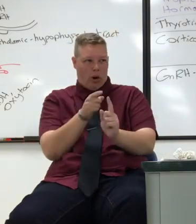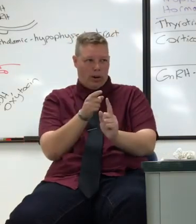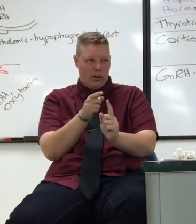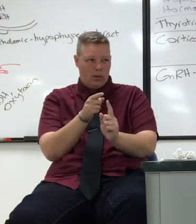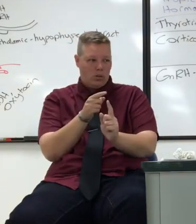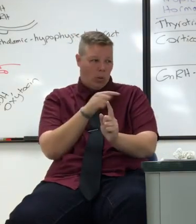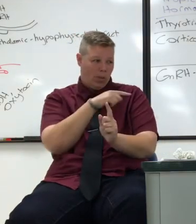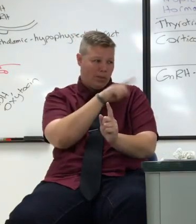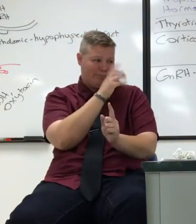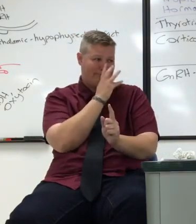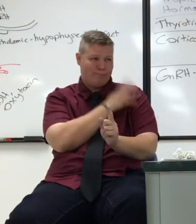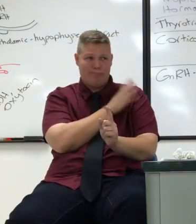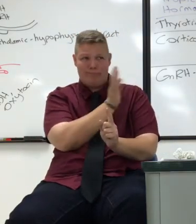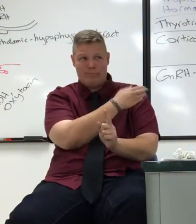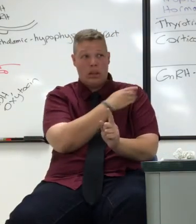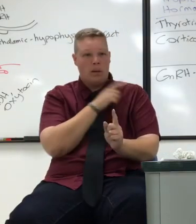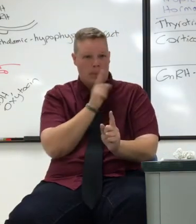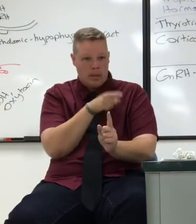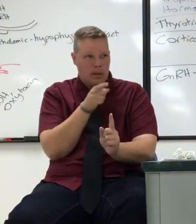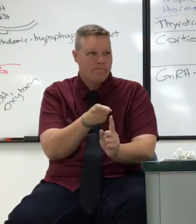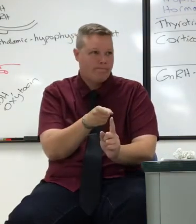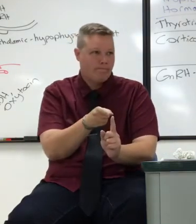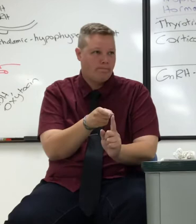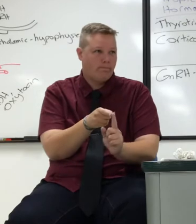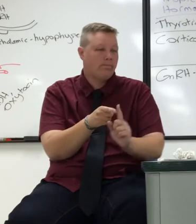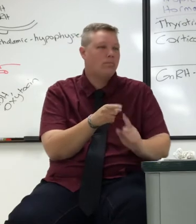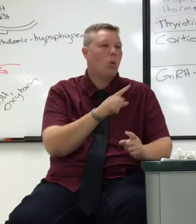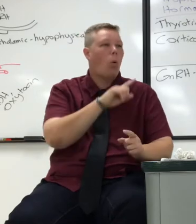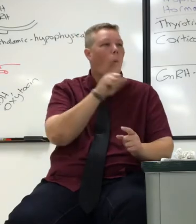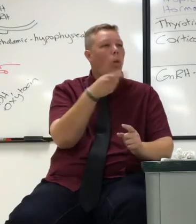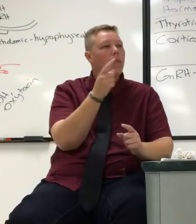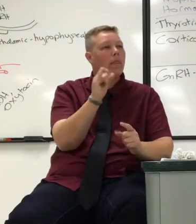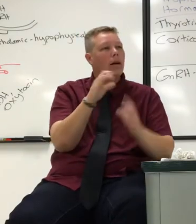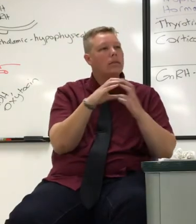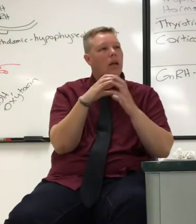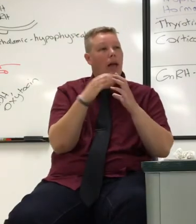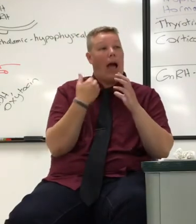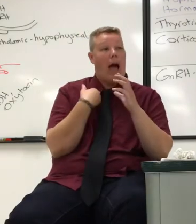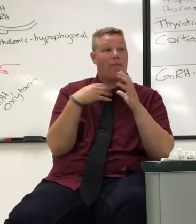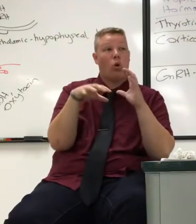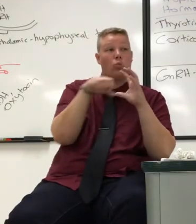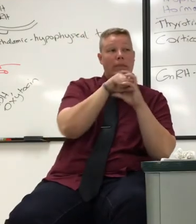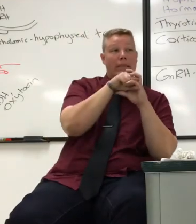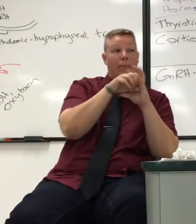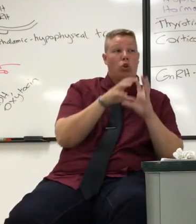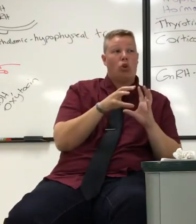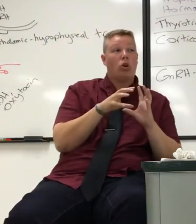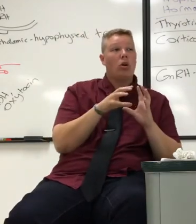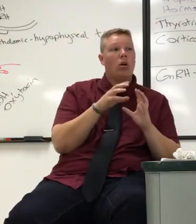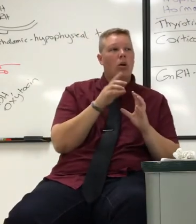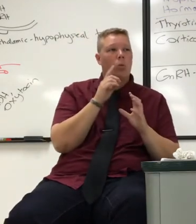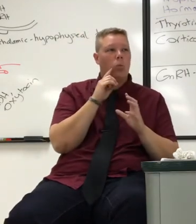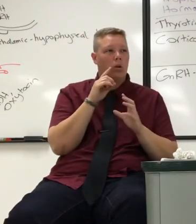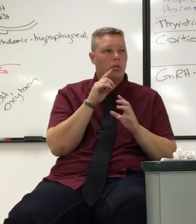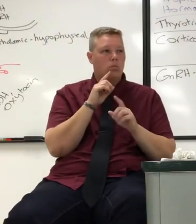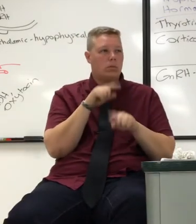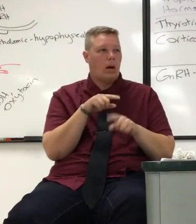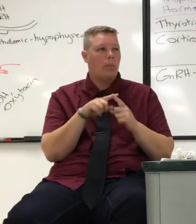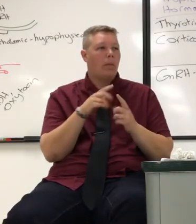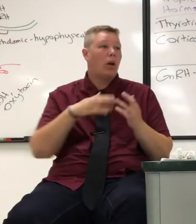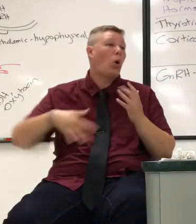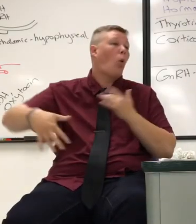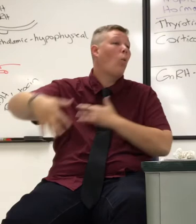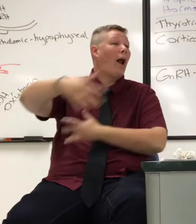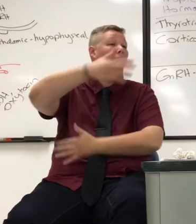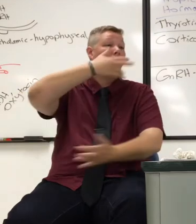only cells that present a receptor for GnRH will respond. They could go wherever they want, but they're